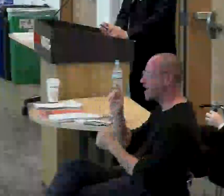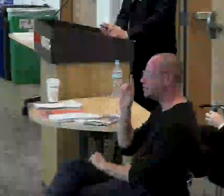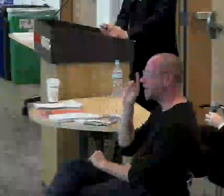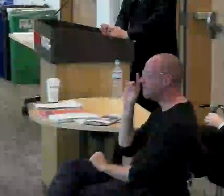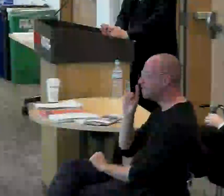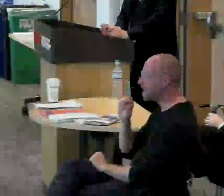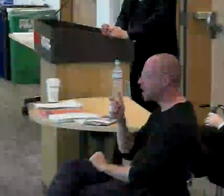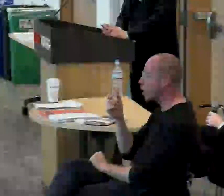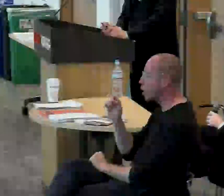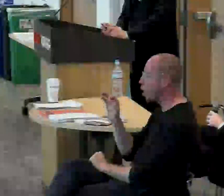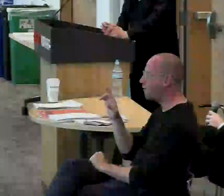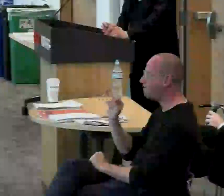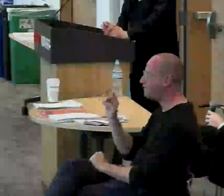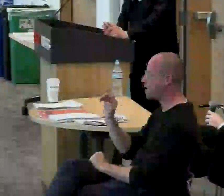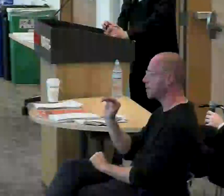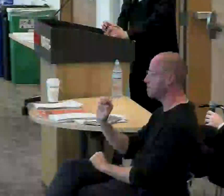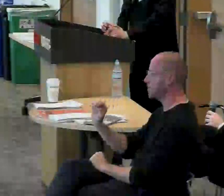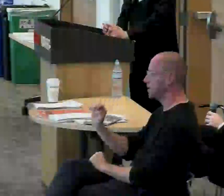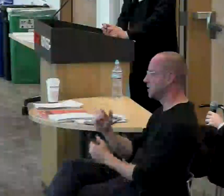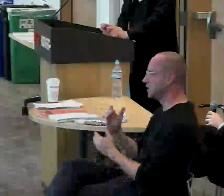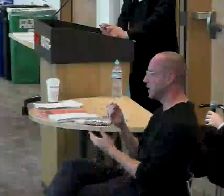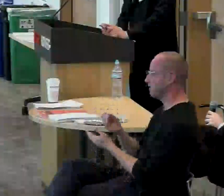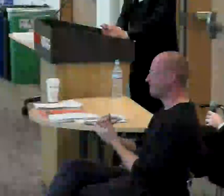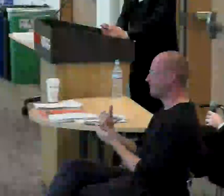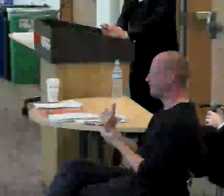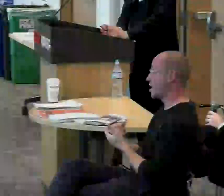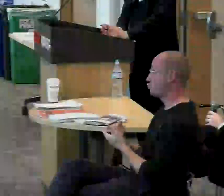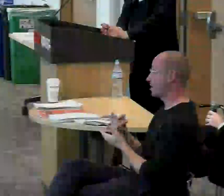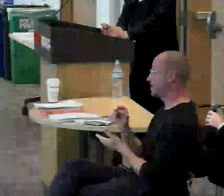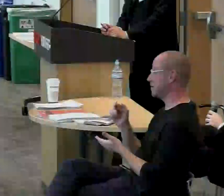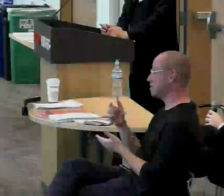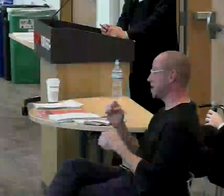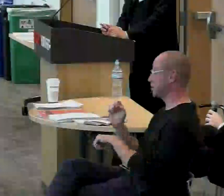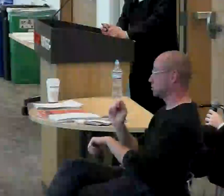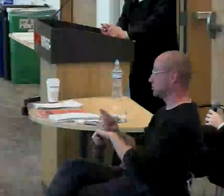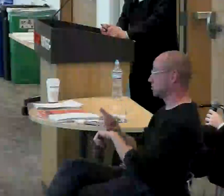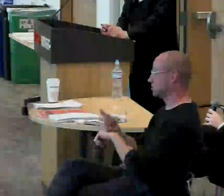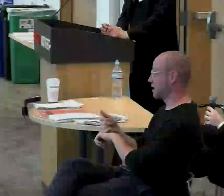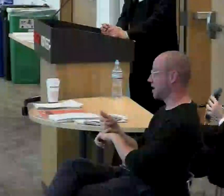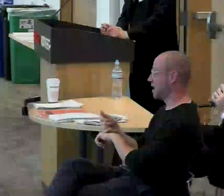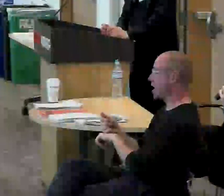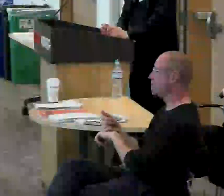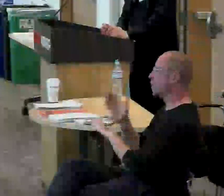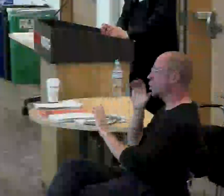law enforcement, is there another regulatory agency that we would work with?